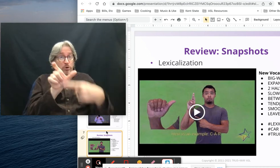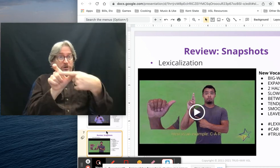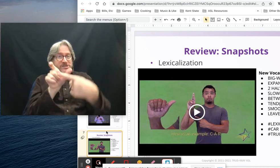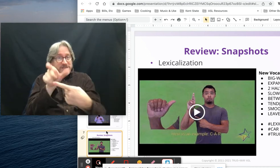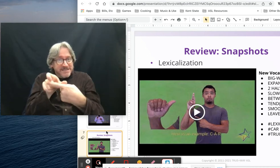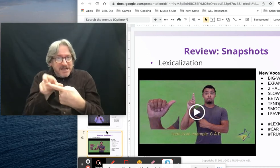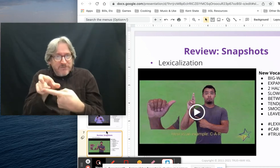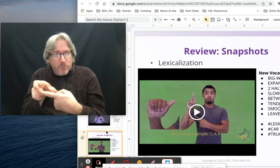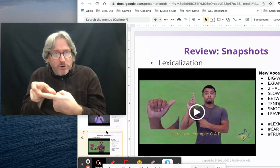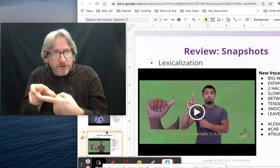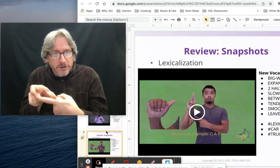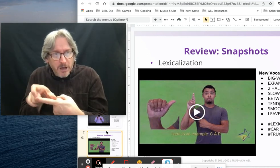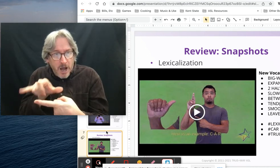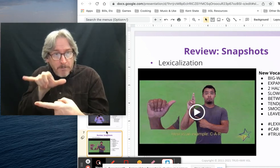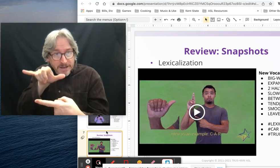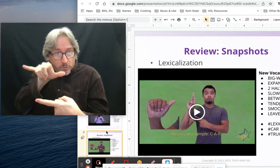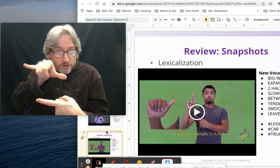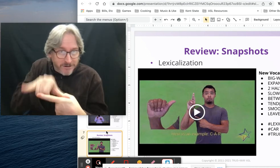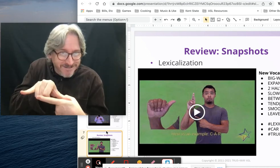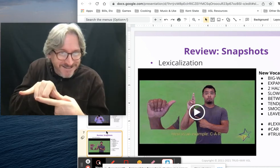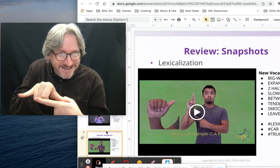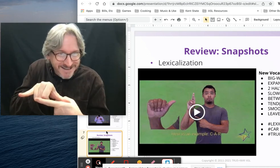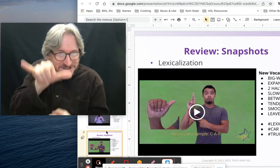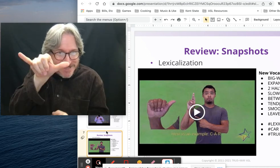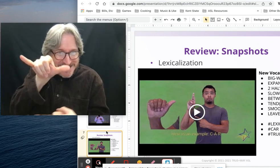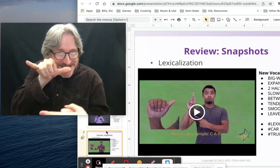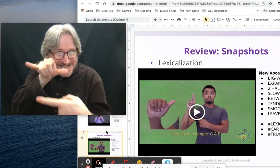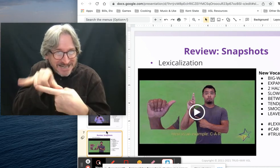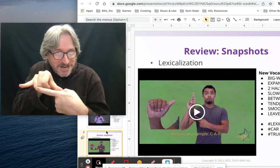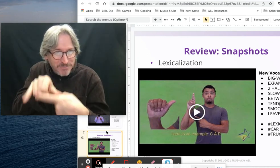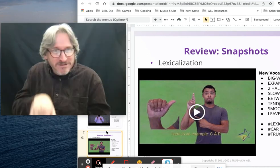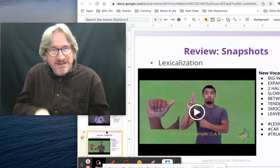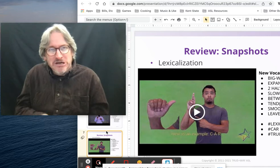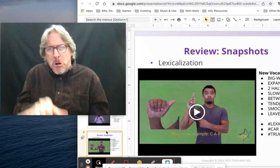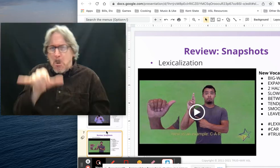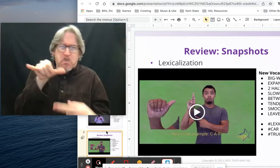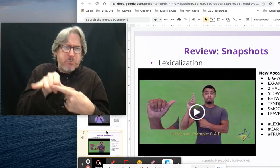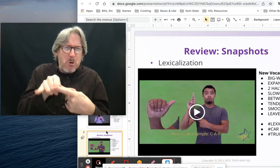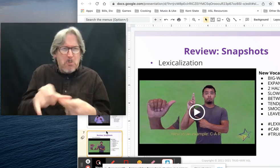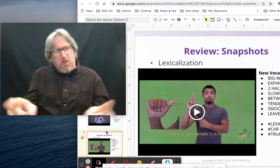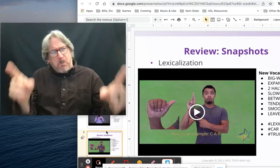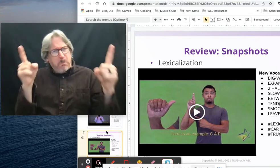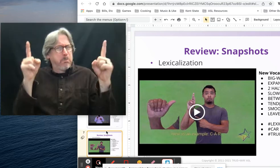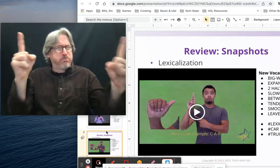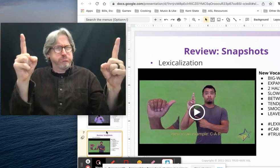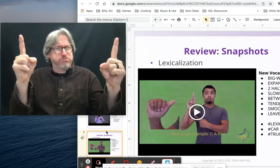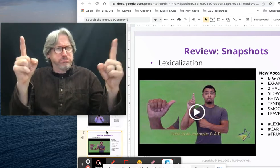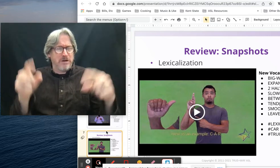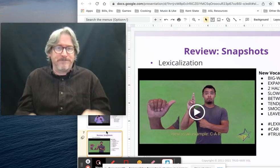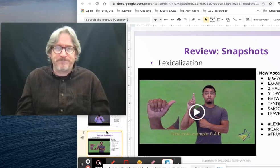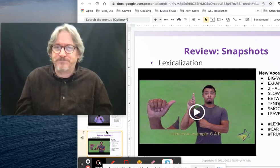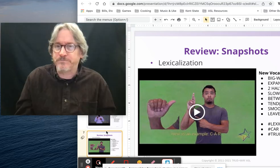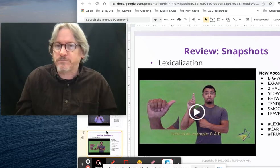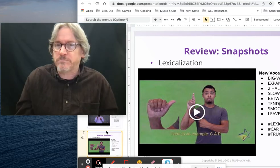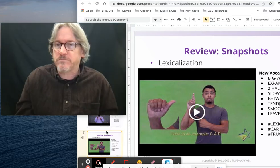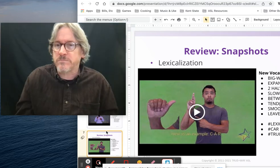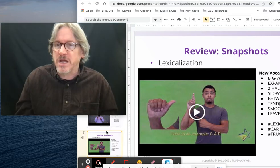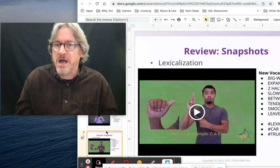big word. So this is the sign for word. A big word uses this handshake. Boom. Right.